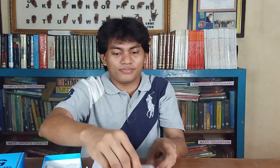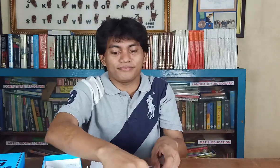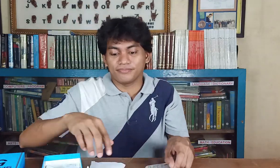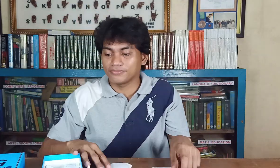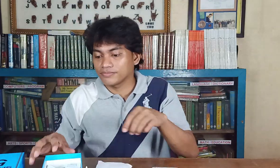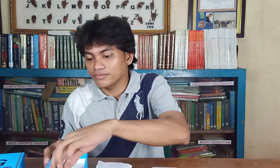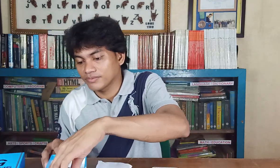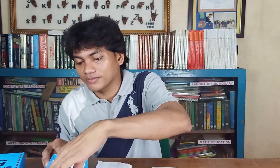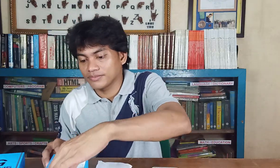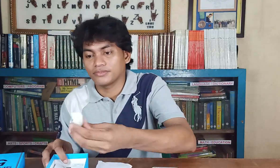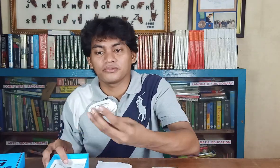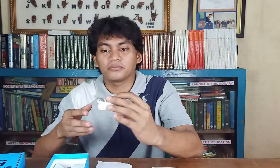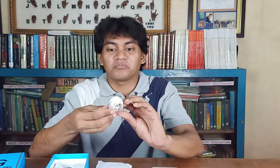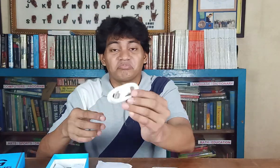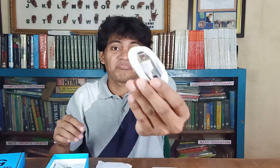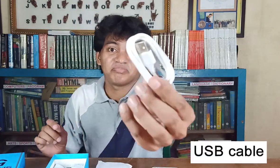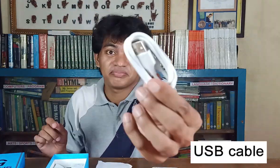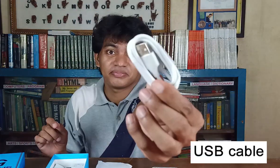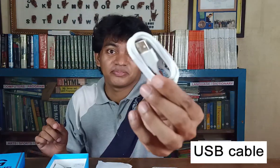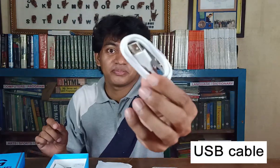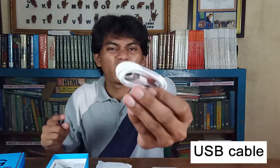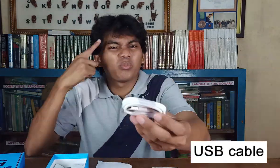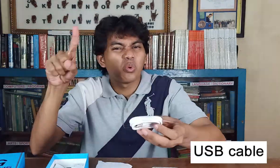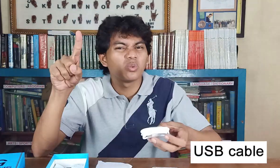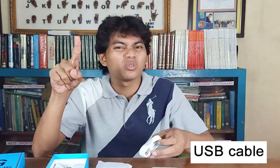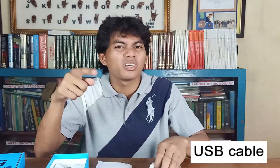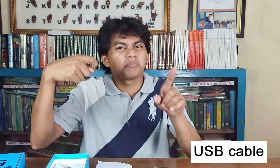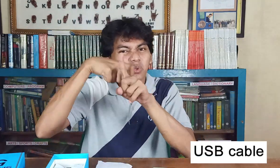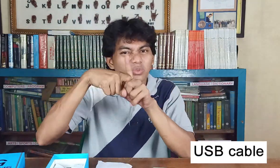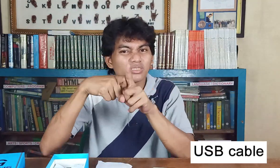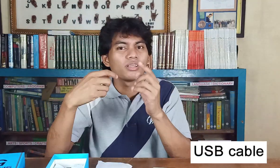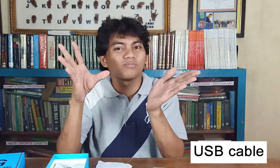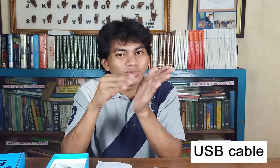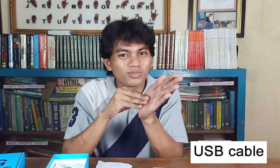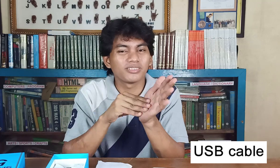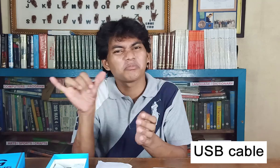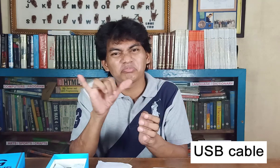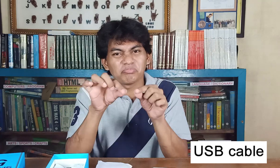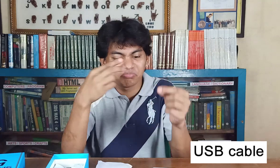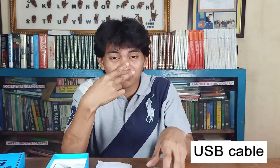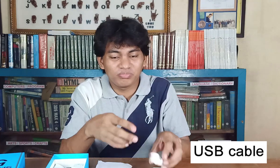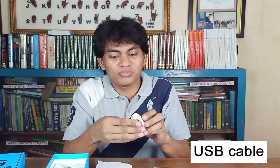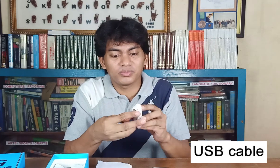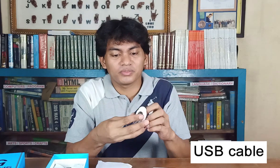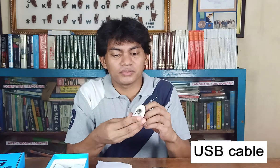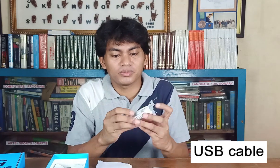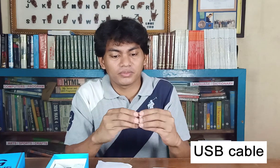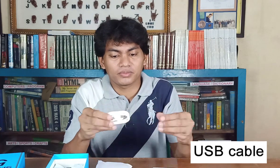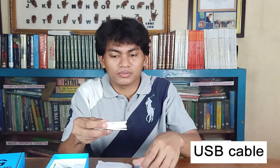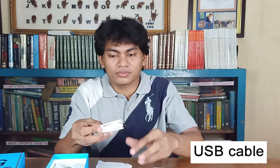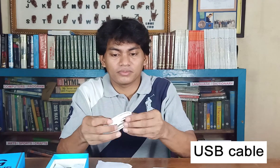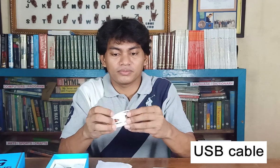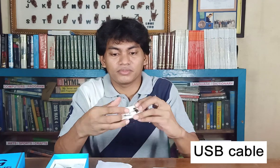Then we have the USB cable for charging the phone and copying. Look.